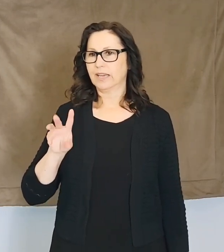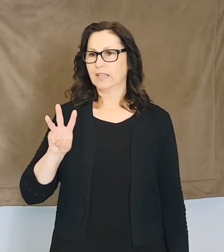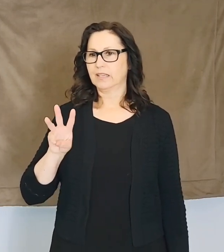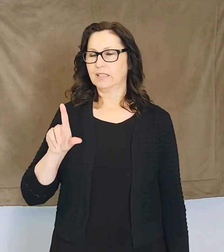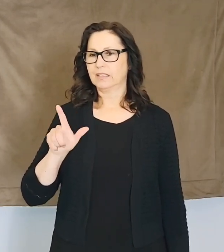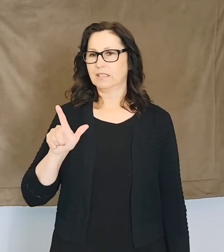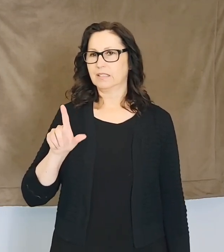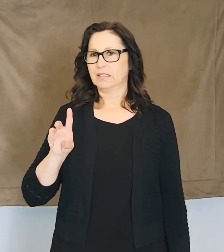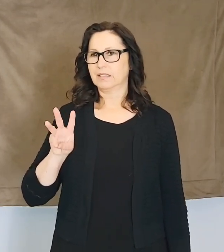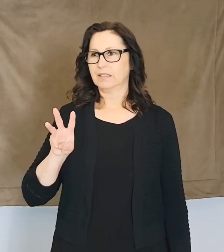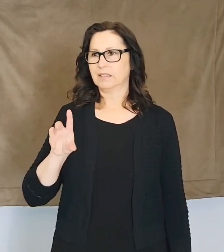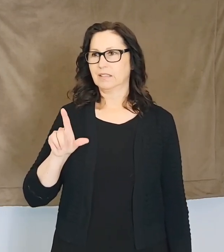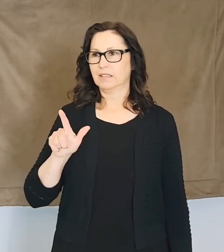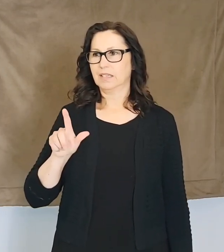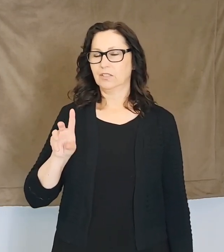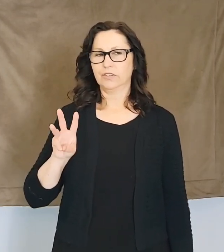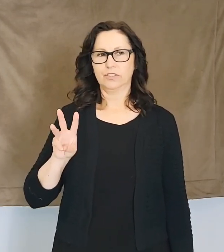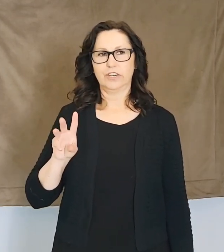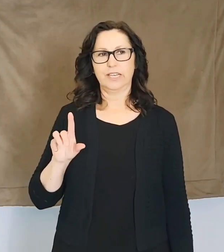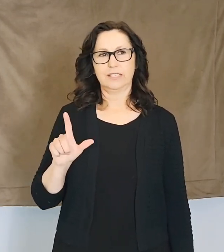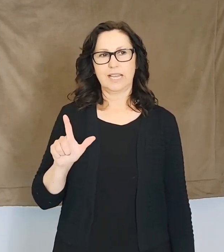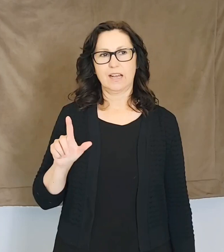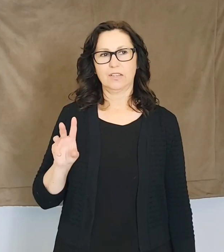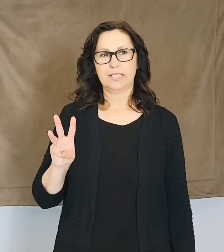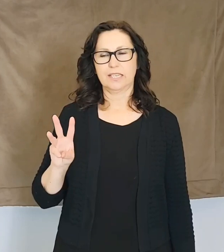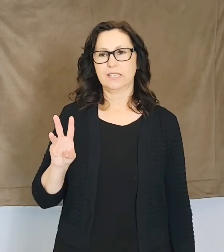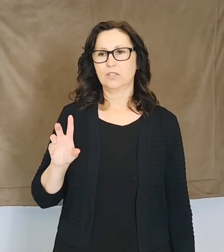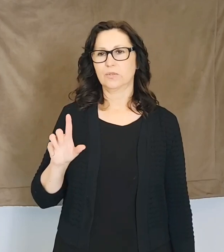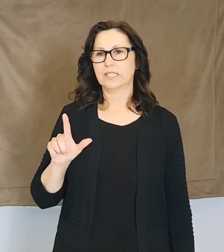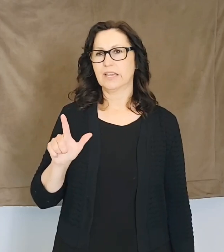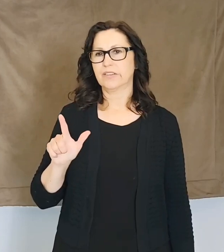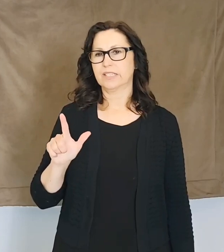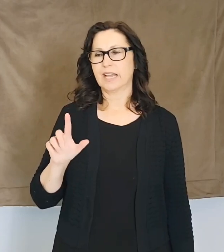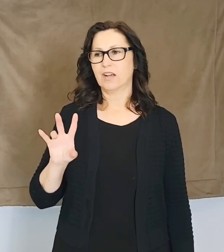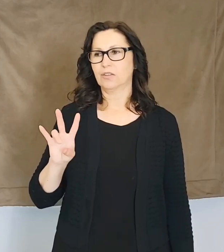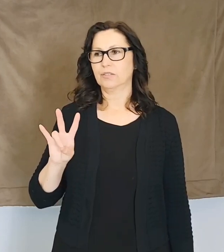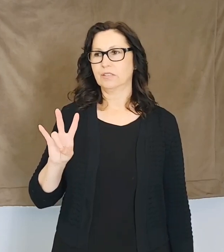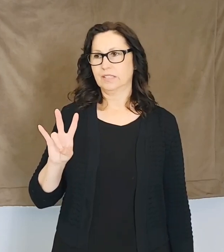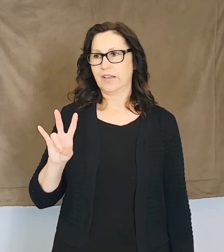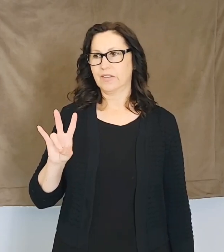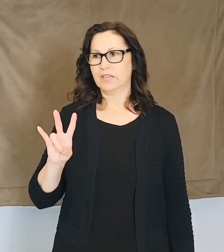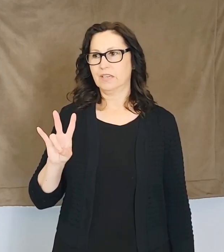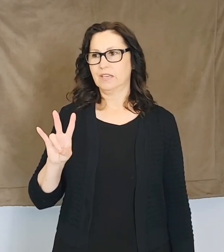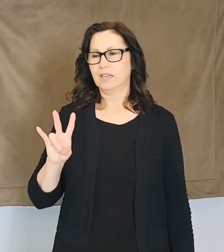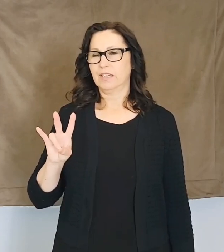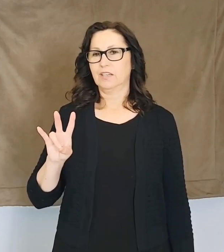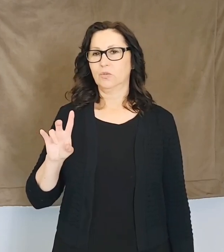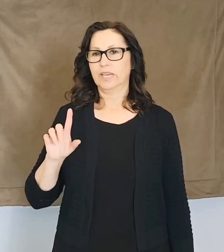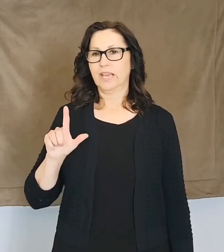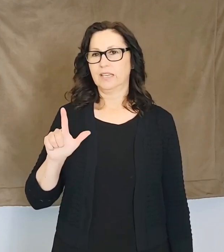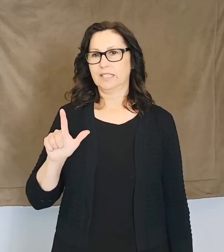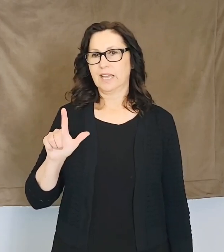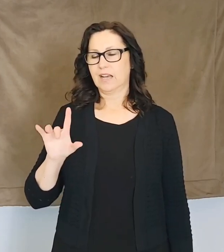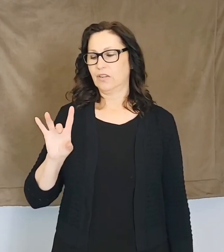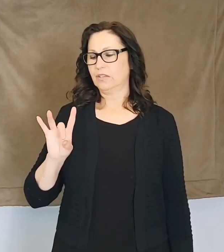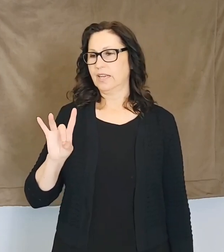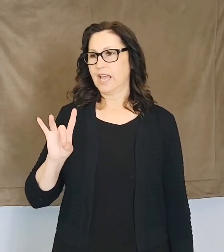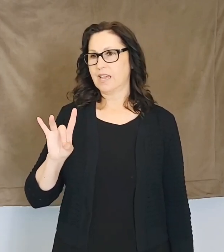like this. Easier on your hands. L, 6, 27 is L, 7, 28 is L,